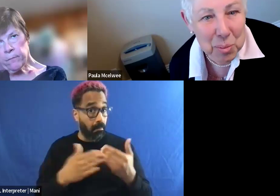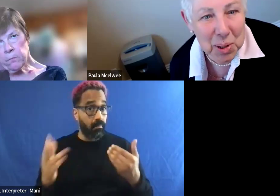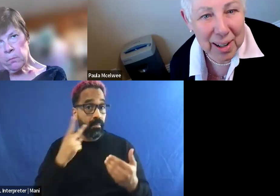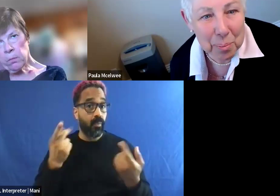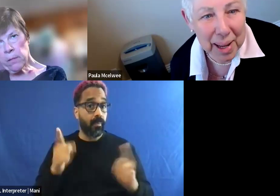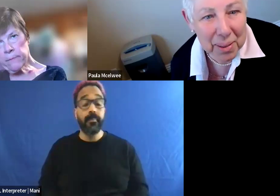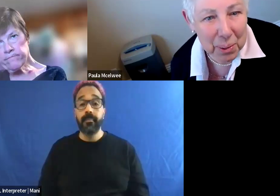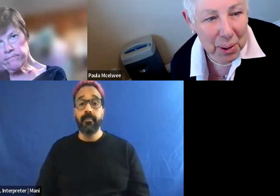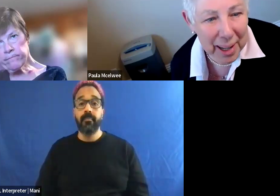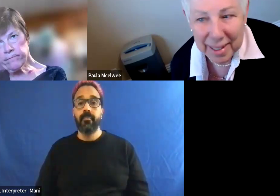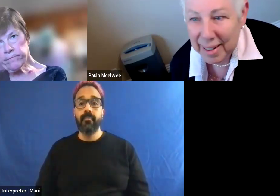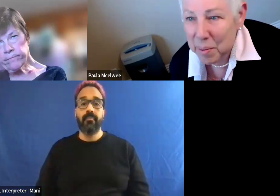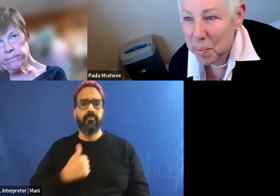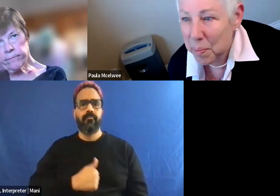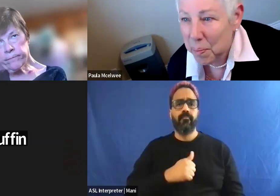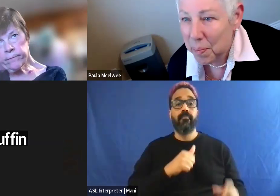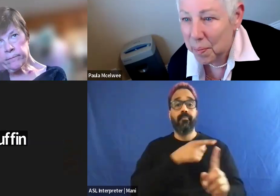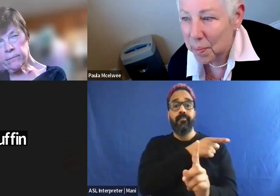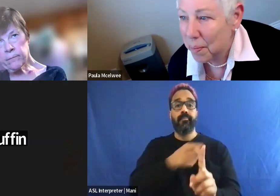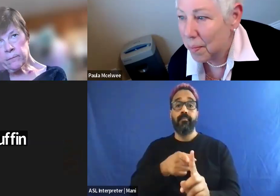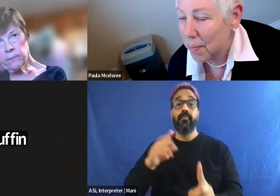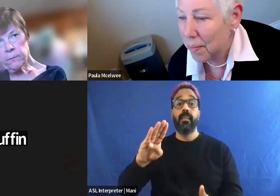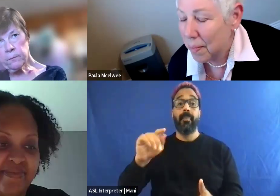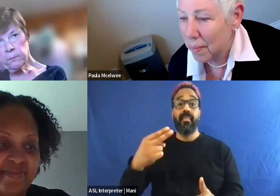Okay, I'm sorry. Beth, you want to go ahead?